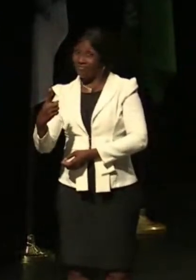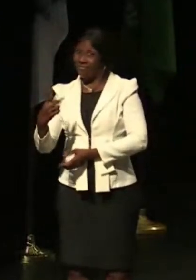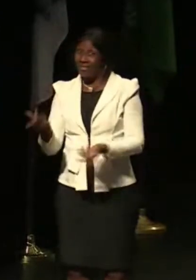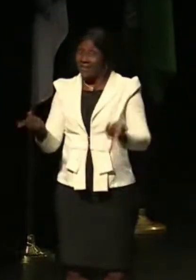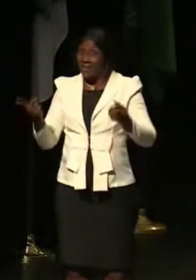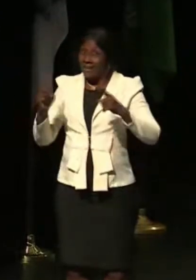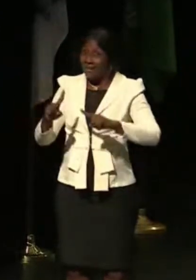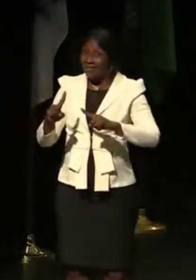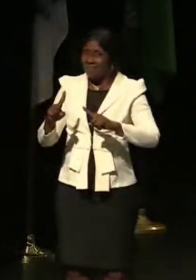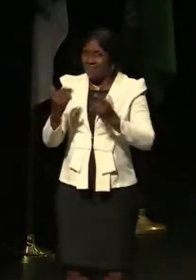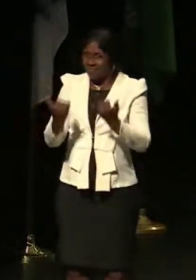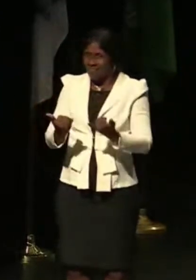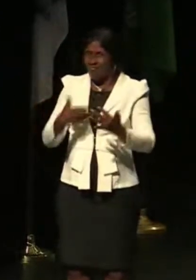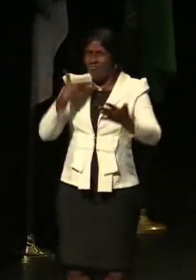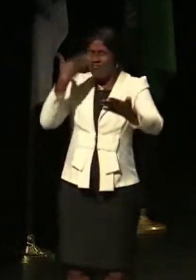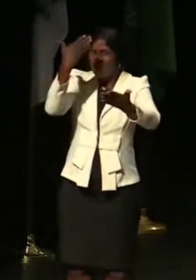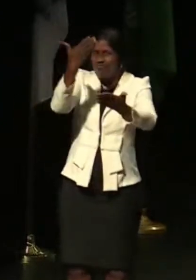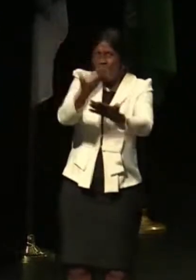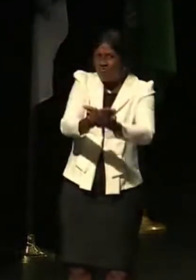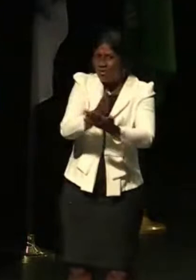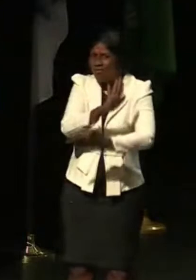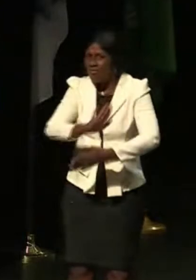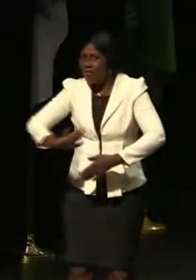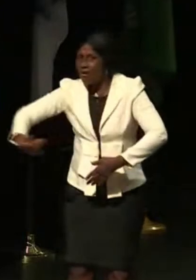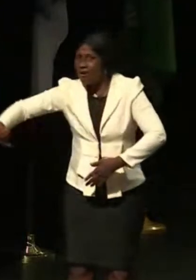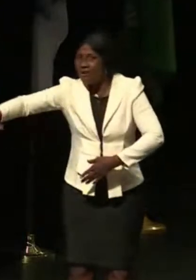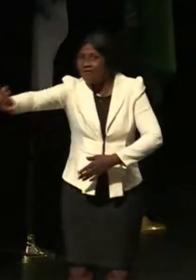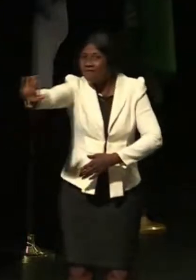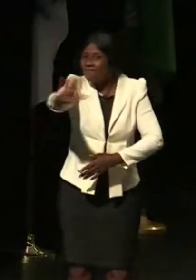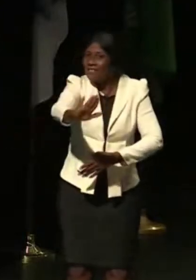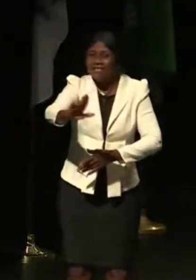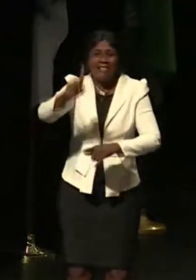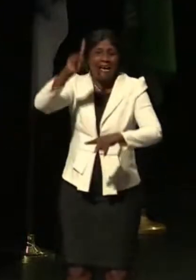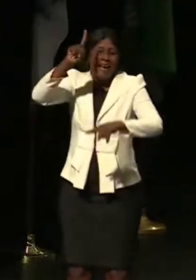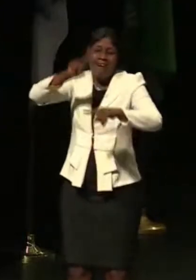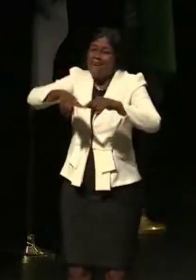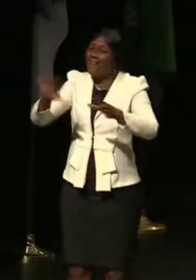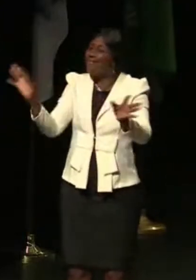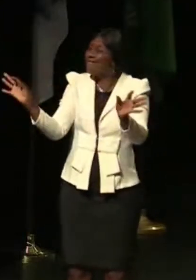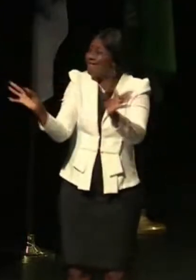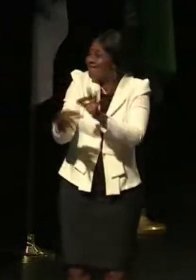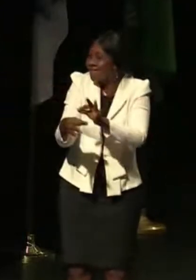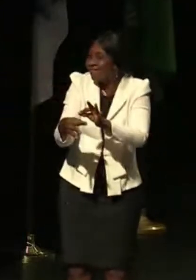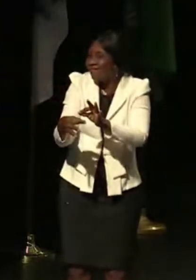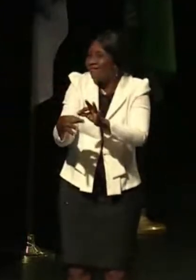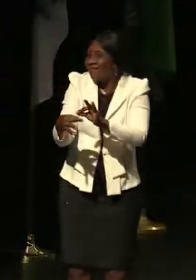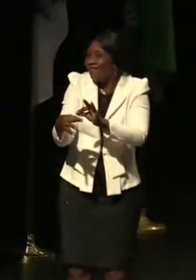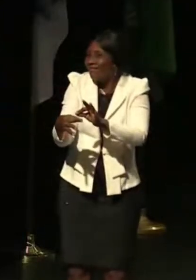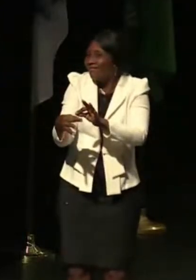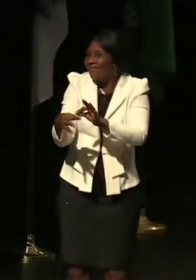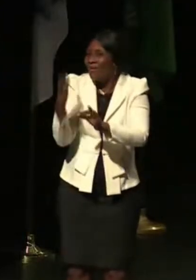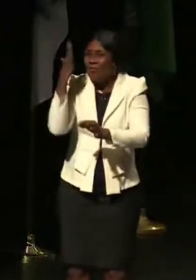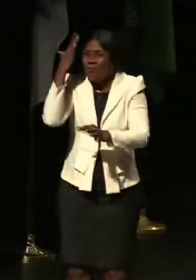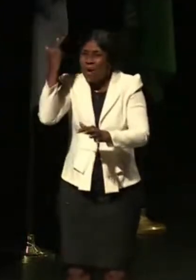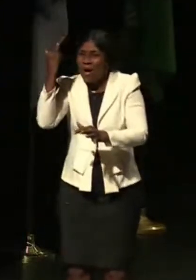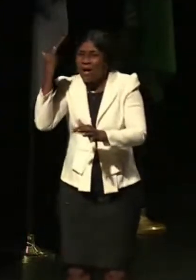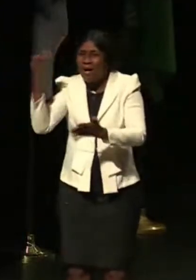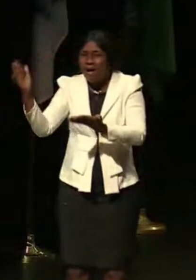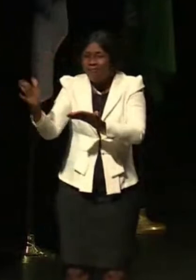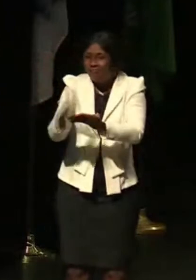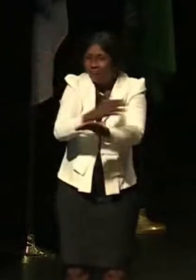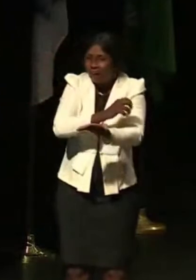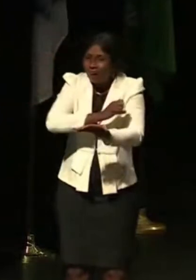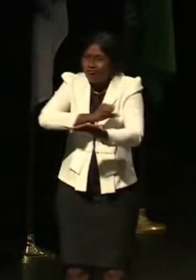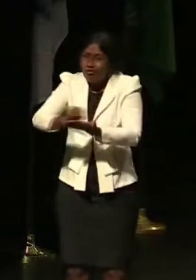are unsustainable and irreparable, and that the ecological challenge that